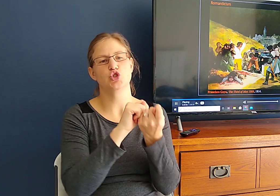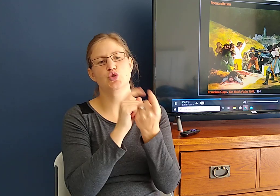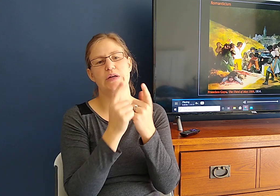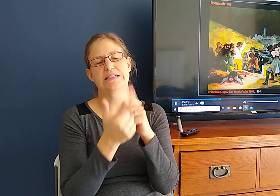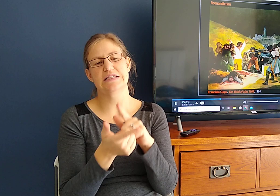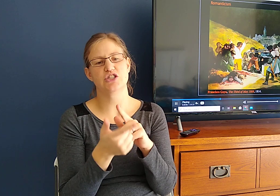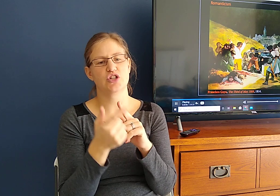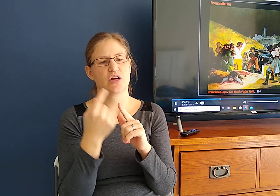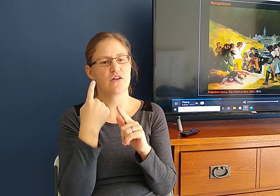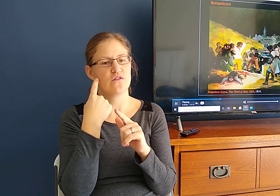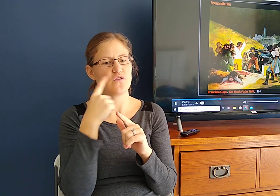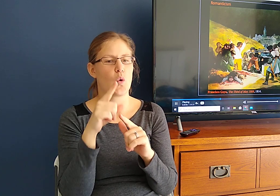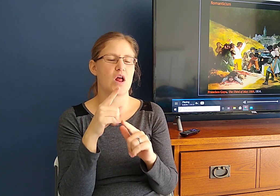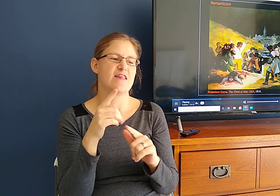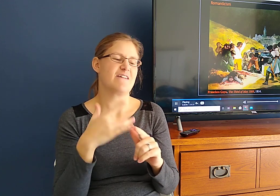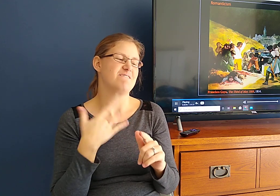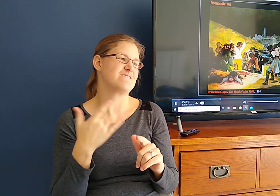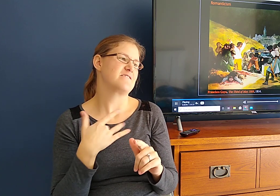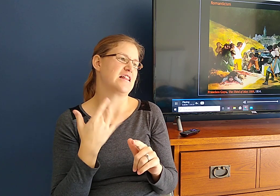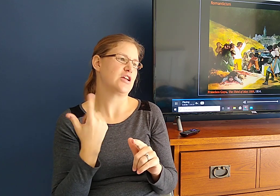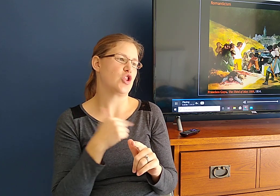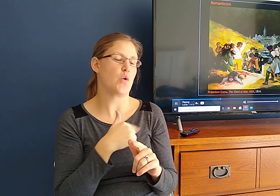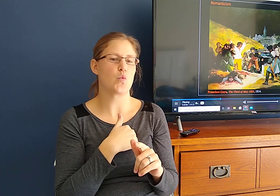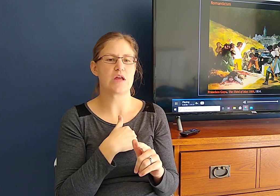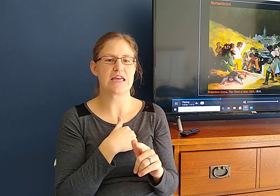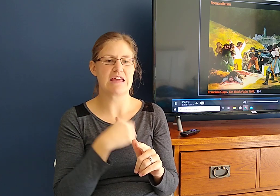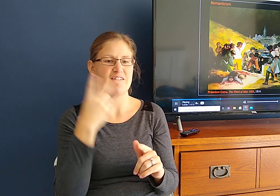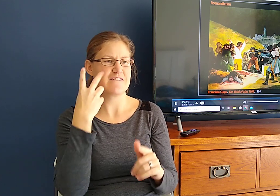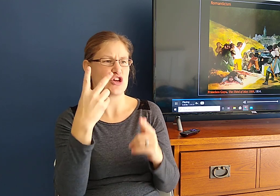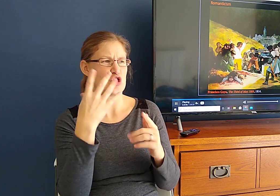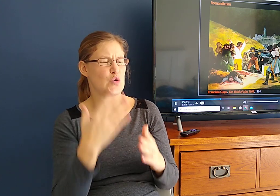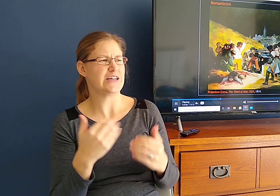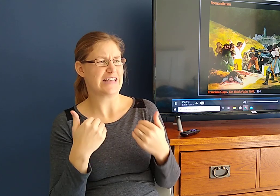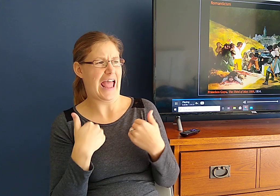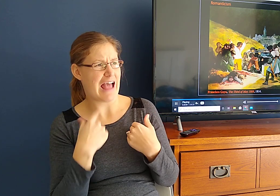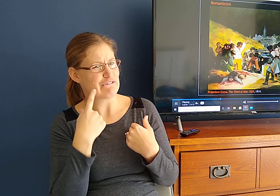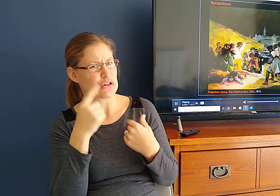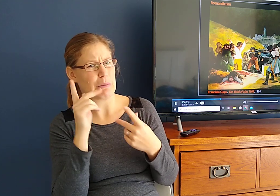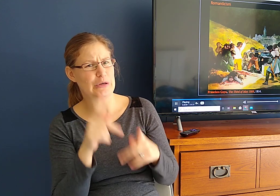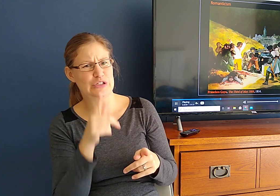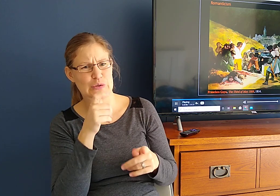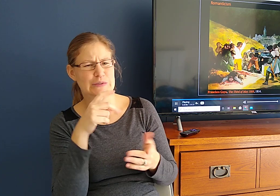the visceral feeling that we as viewers have for that man that's standing there with upstretched